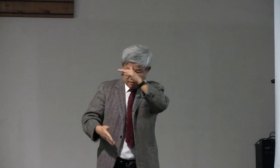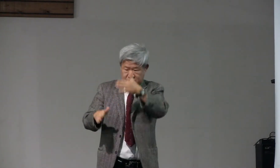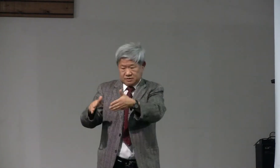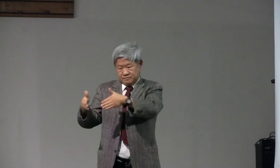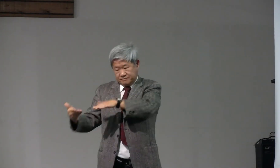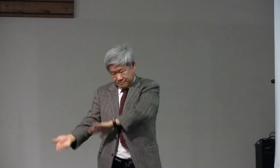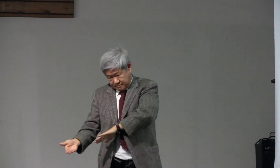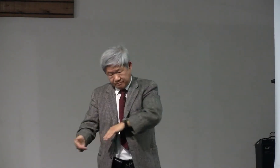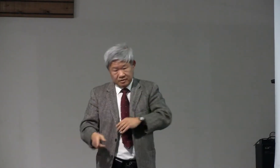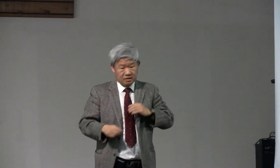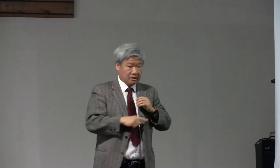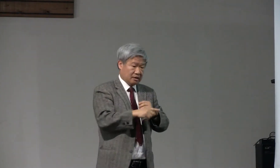king